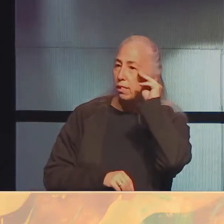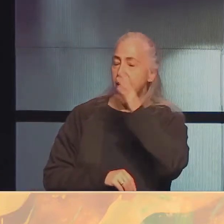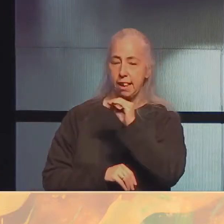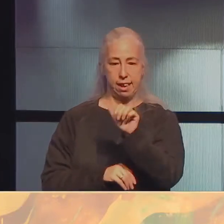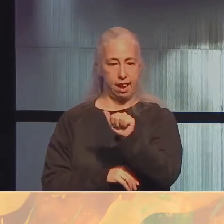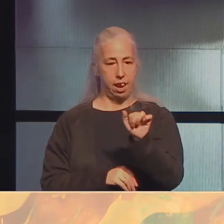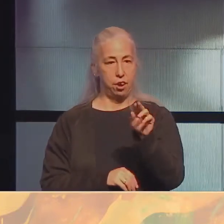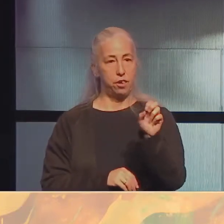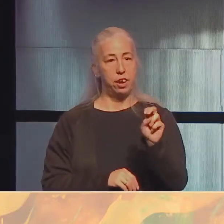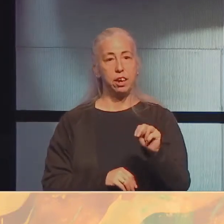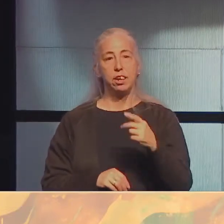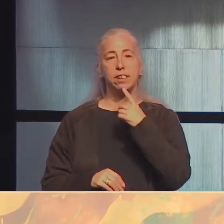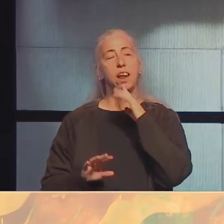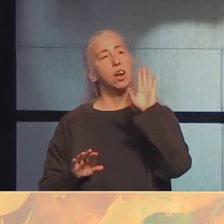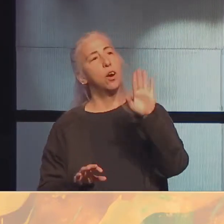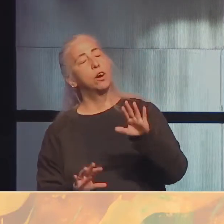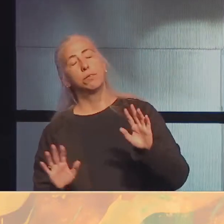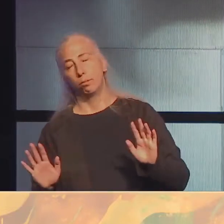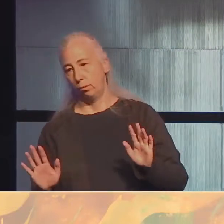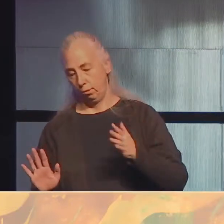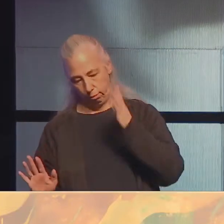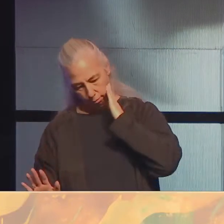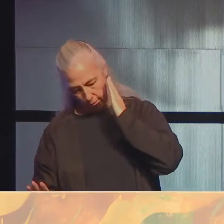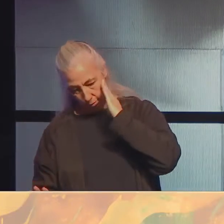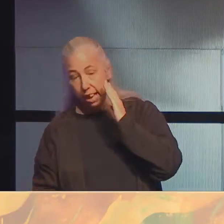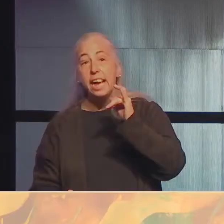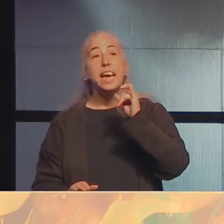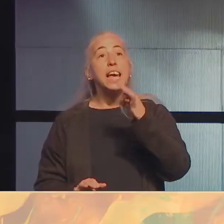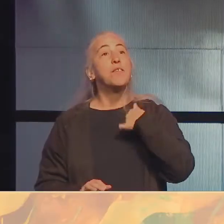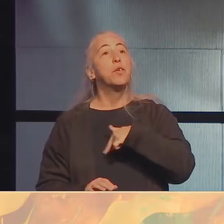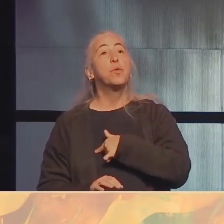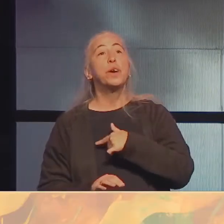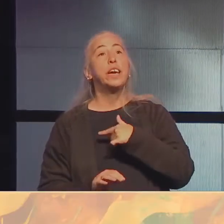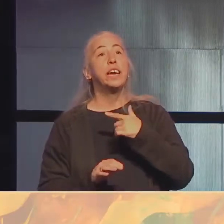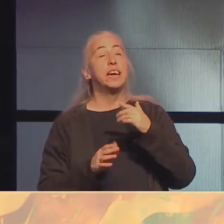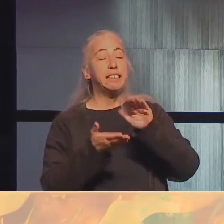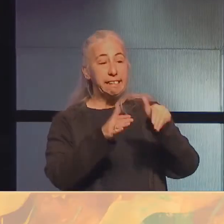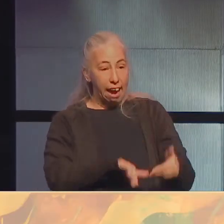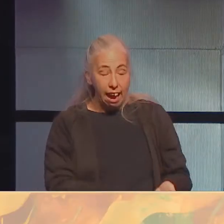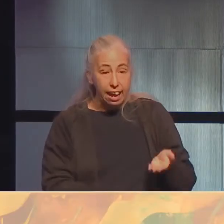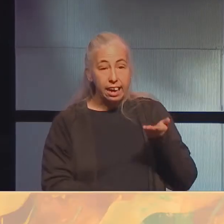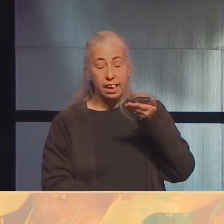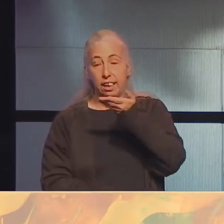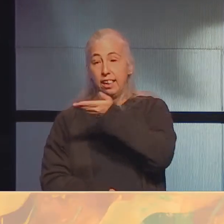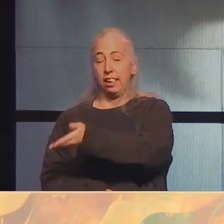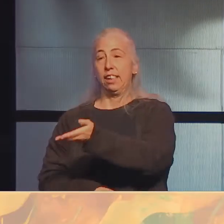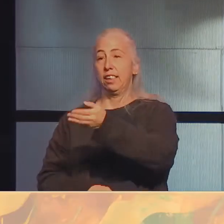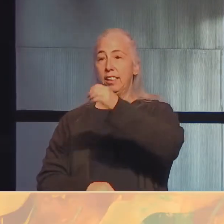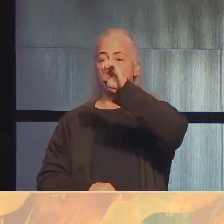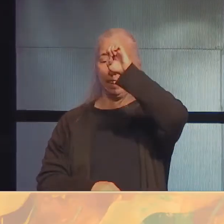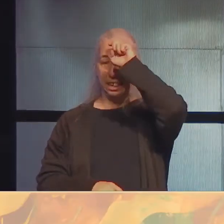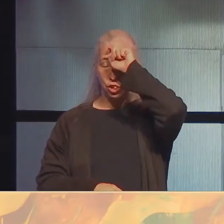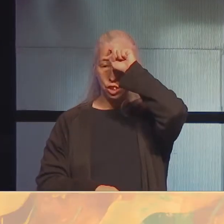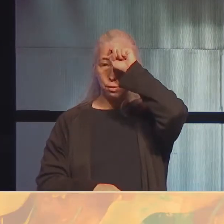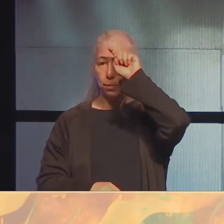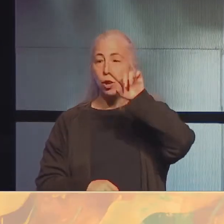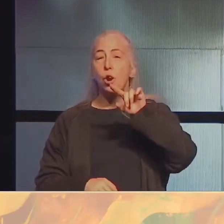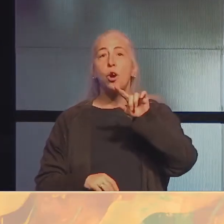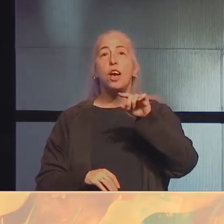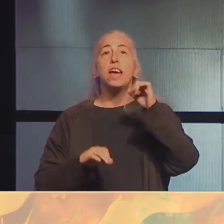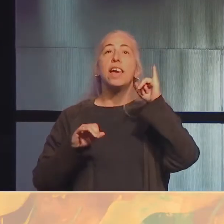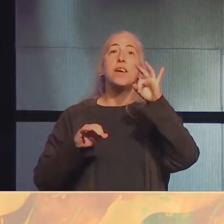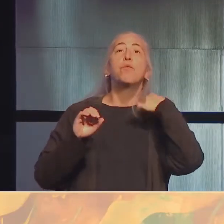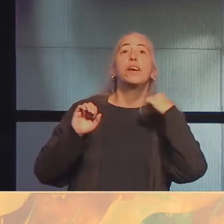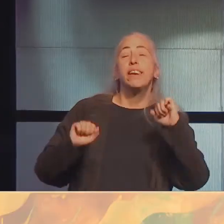them, oh my Lord, this is so familiar. If only we had died in the land of Egypt. If only we could go back.